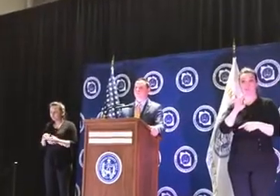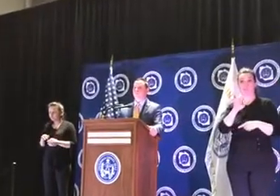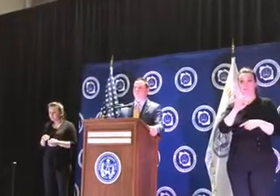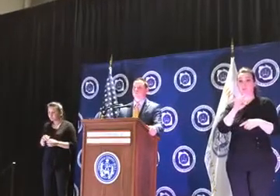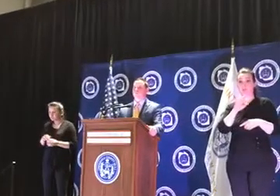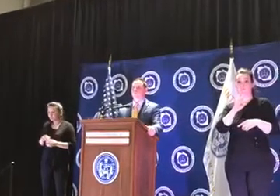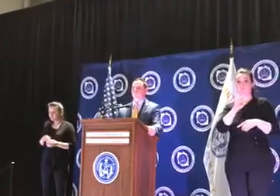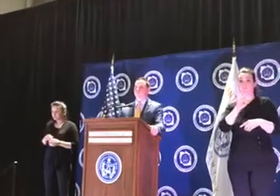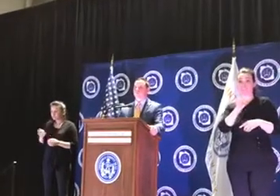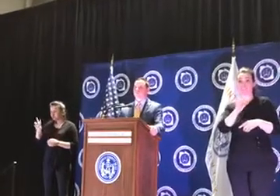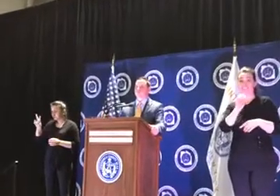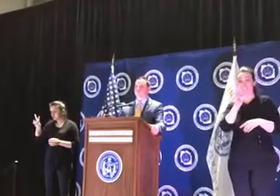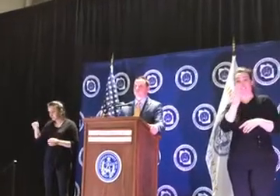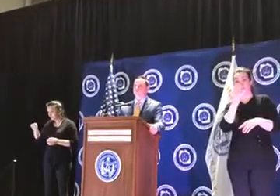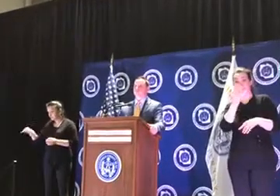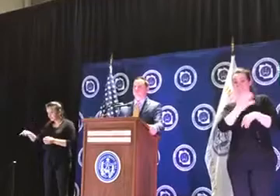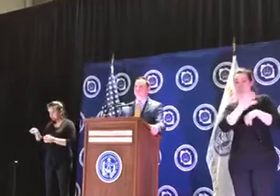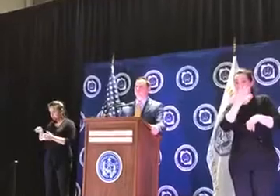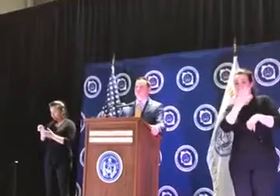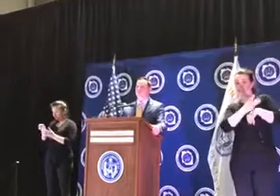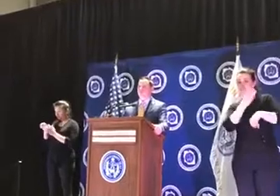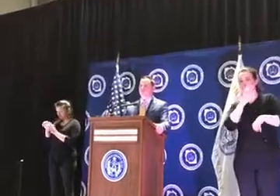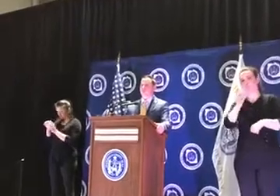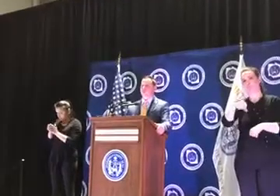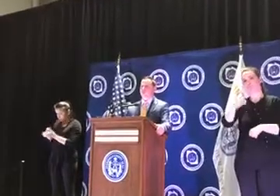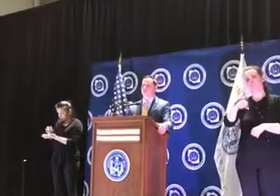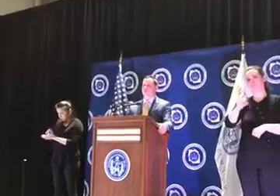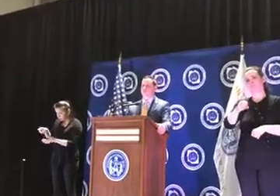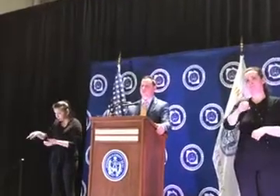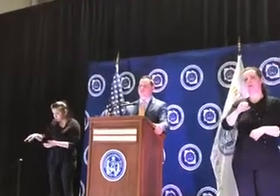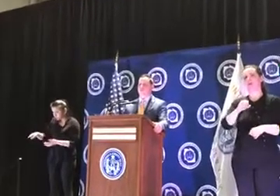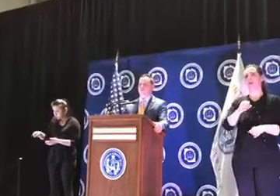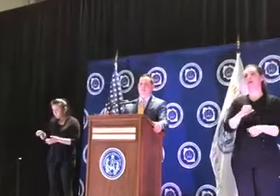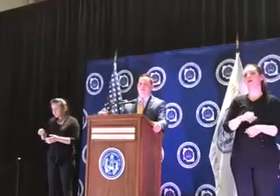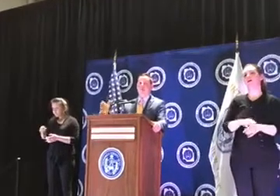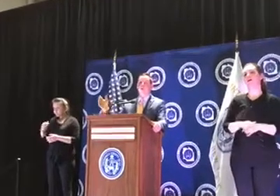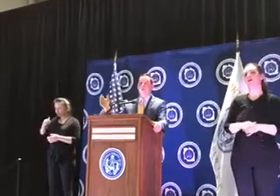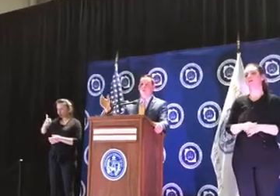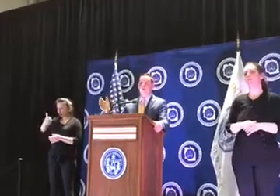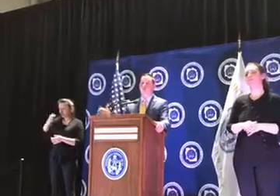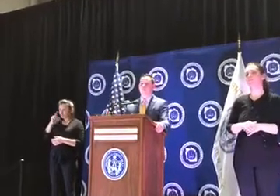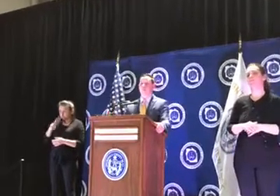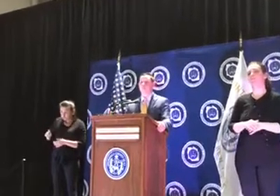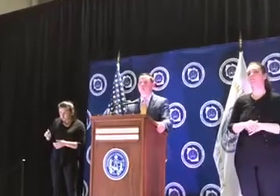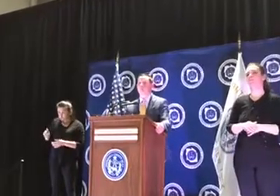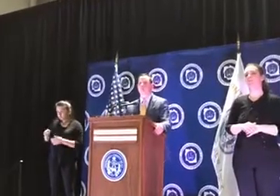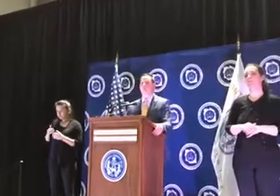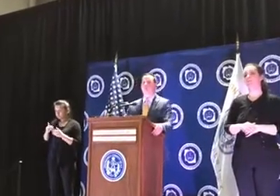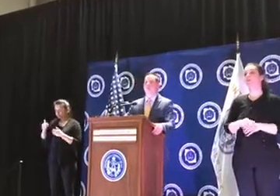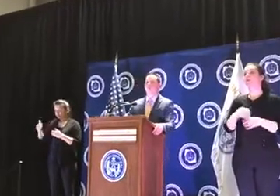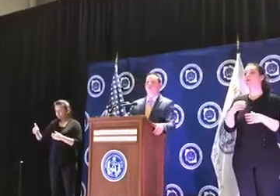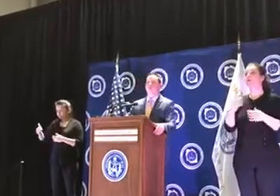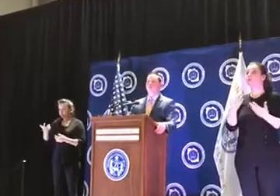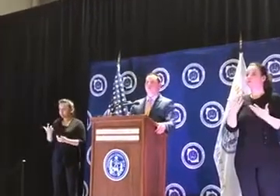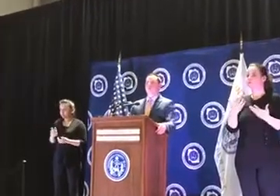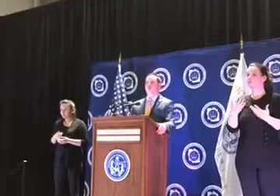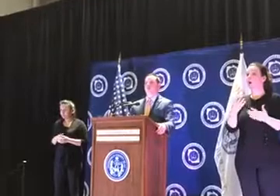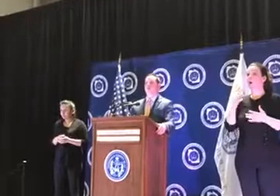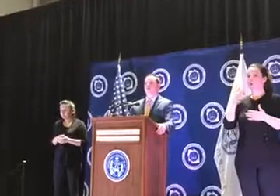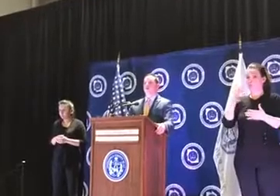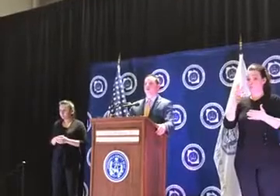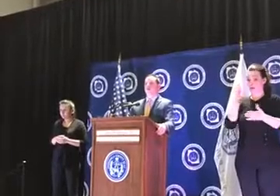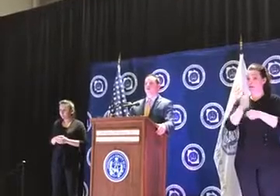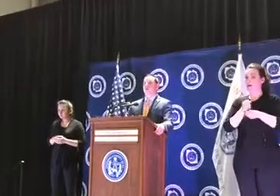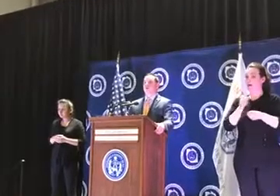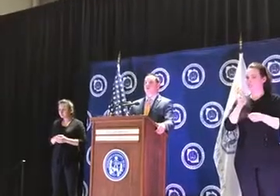they promising to turn it into? We're supposed to see our Virginia results by the end of tomorrow, is what we're being told. So 3 to 5